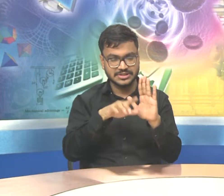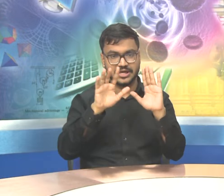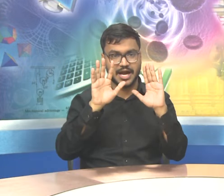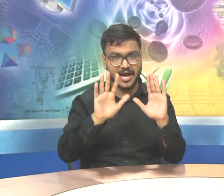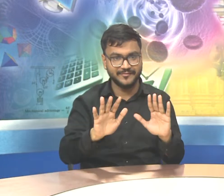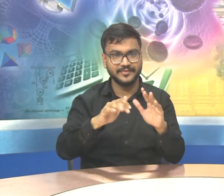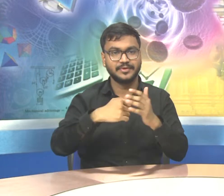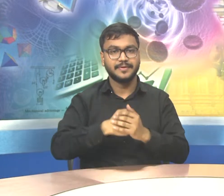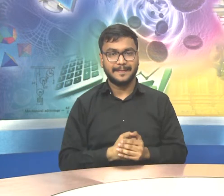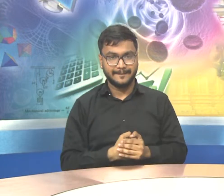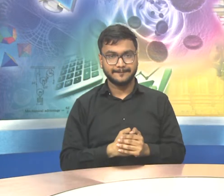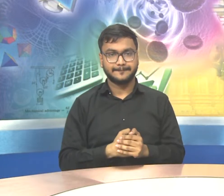tenure.